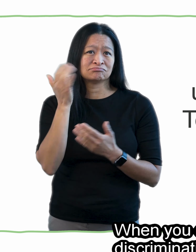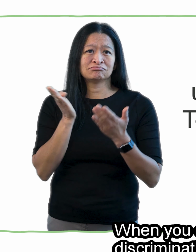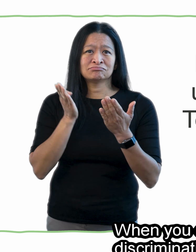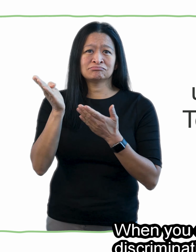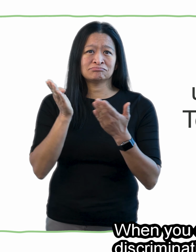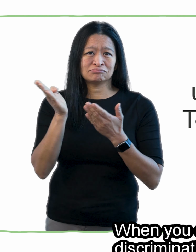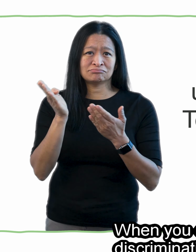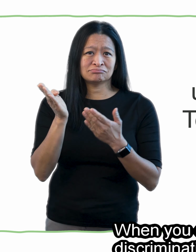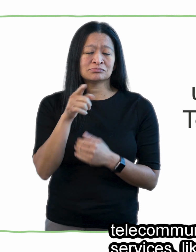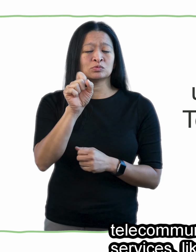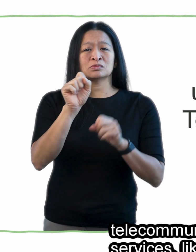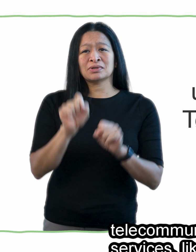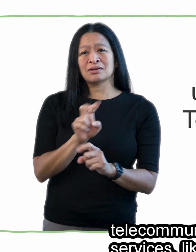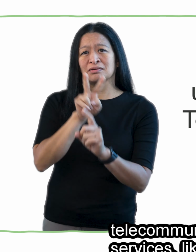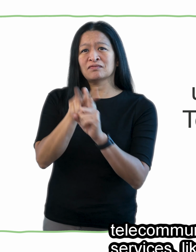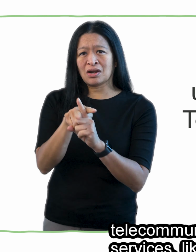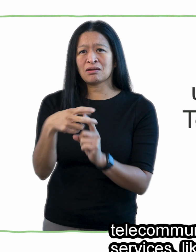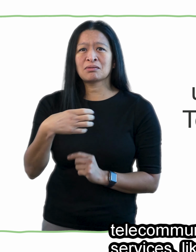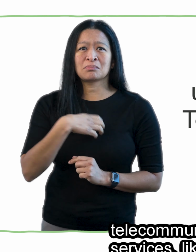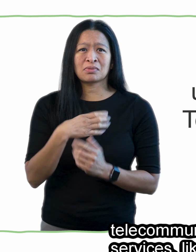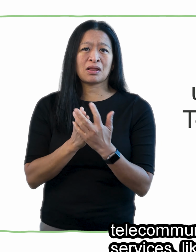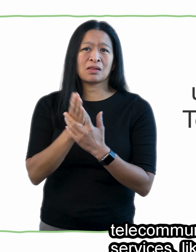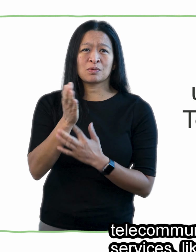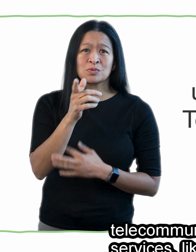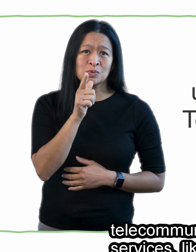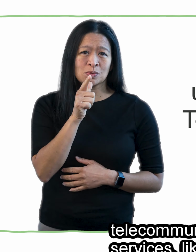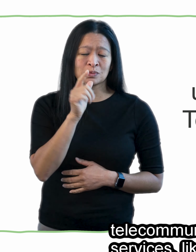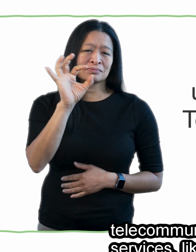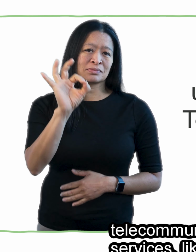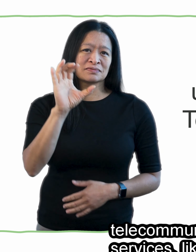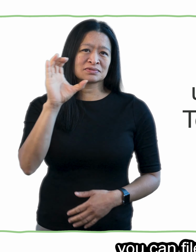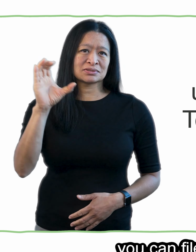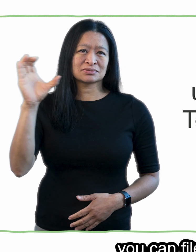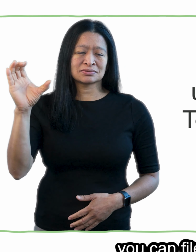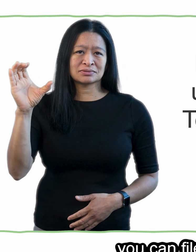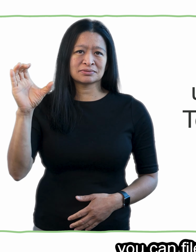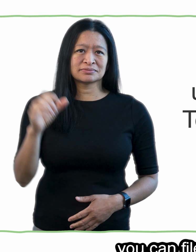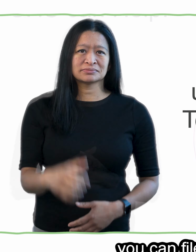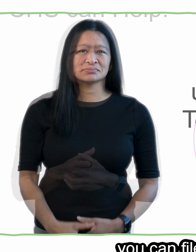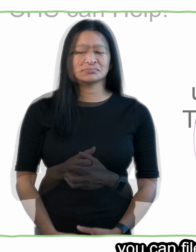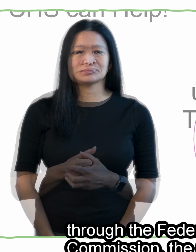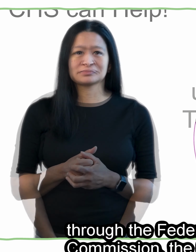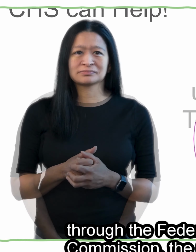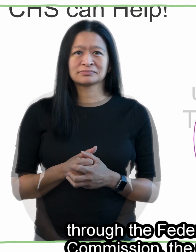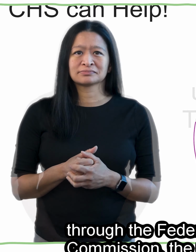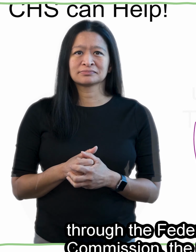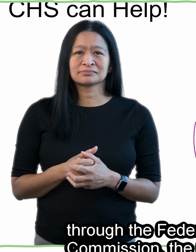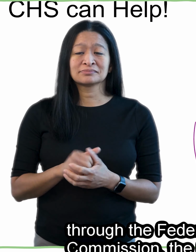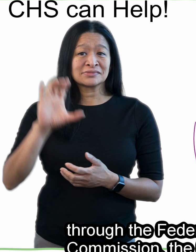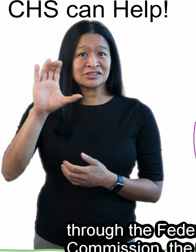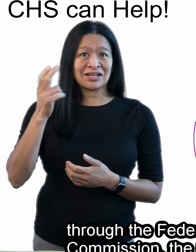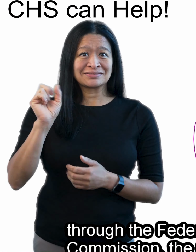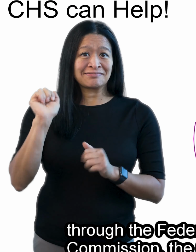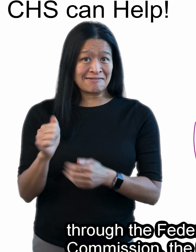discrimination accessing telecommunication services like your phone, you can file a complaint through the Federal Communications Commission,